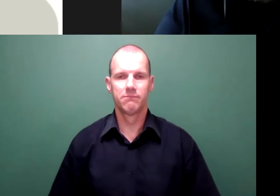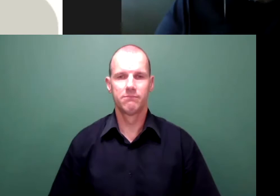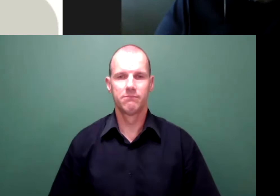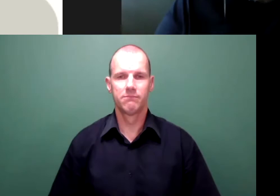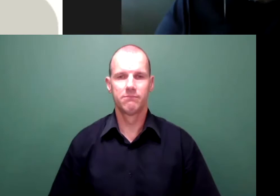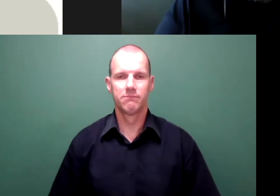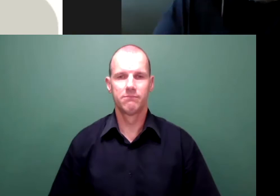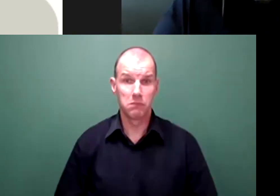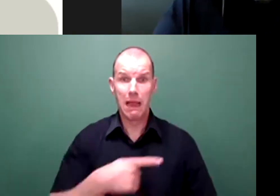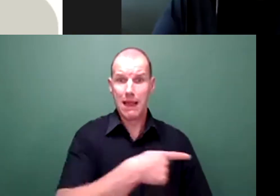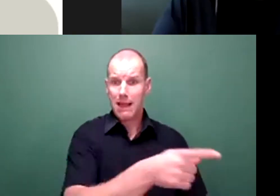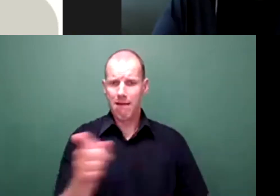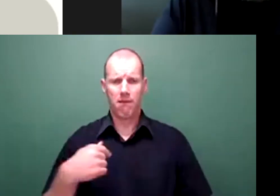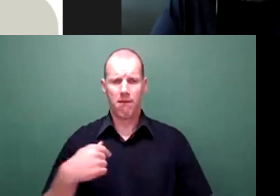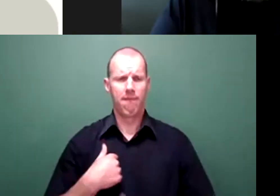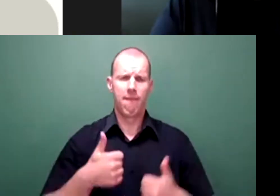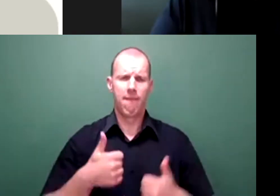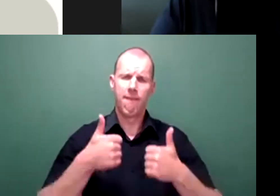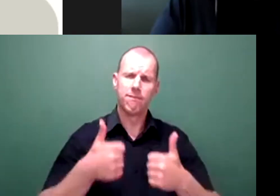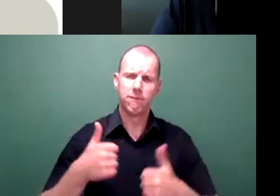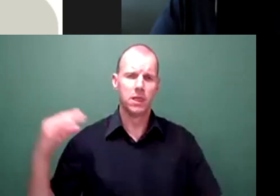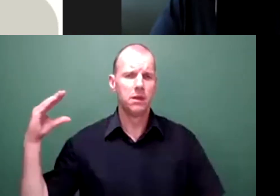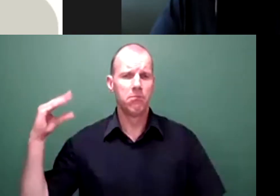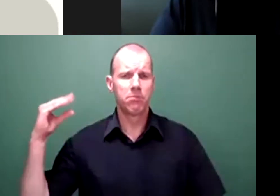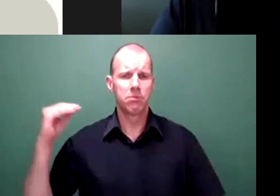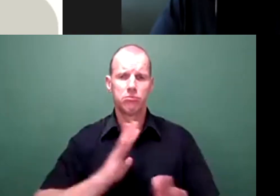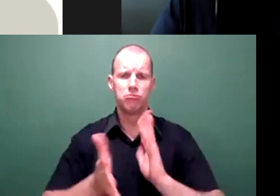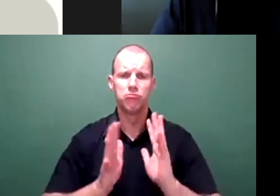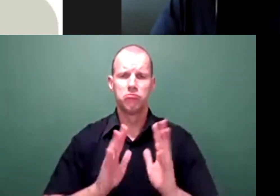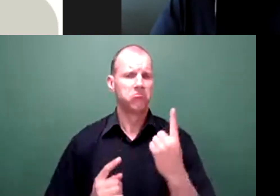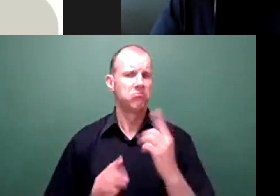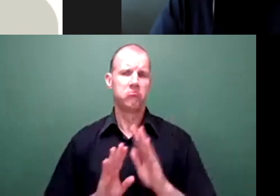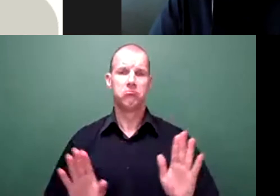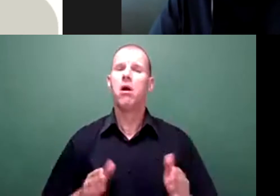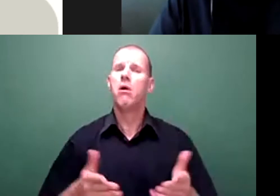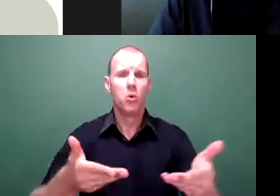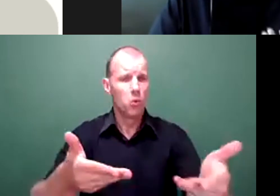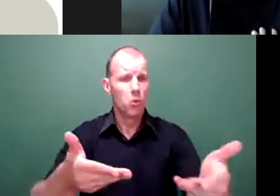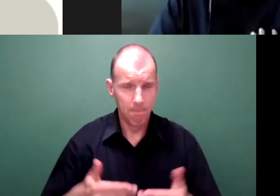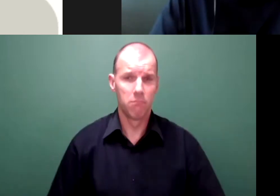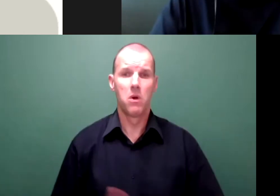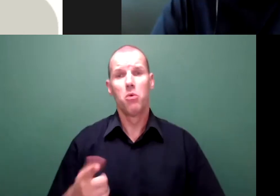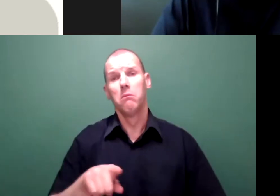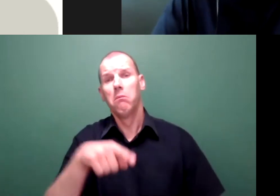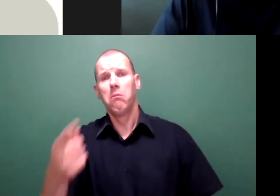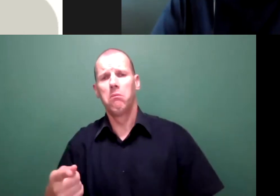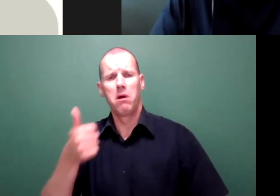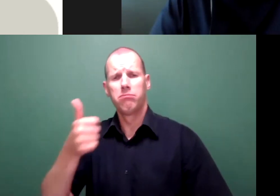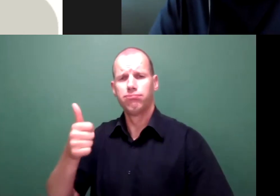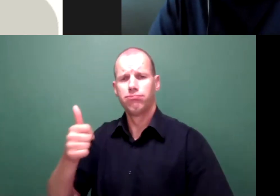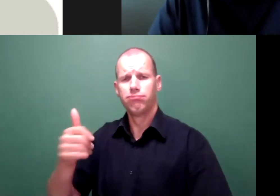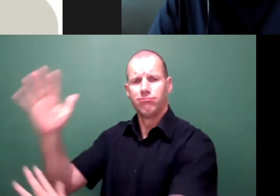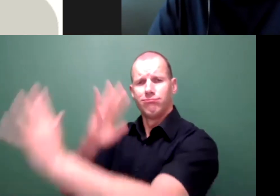So if the person is speaking English, and then also then if